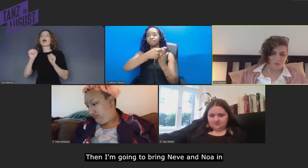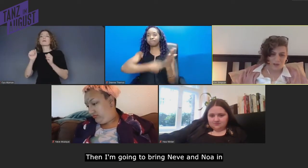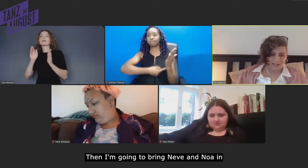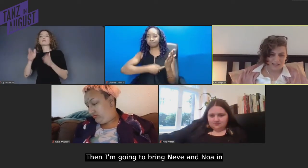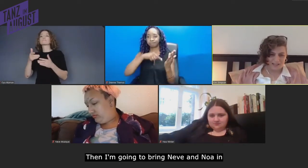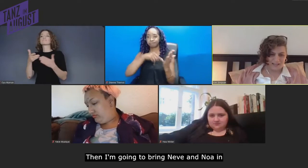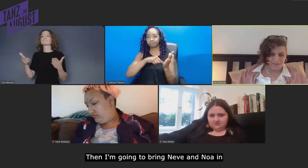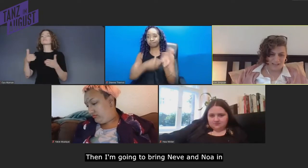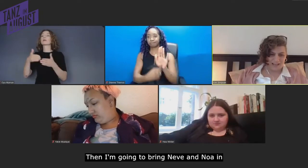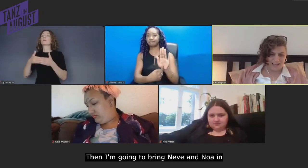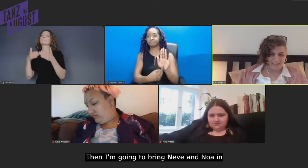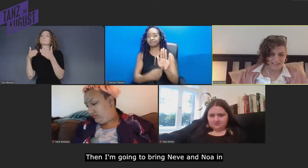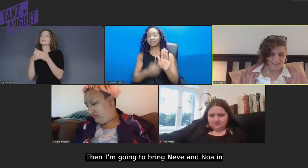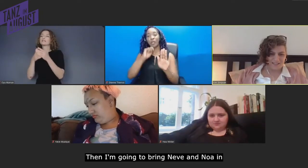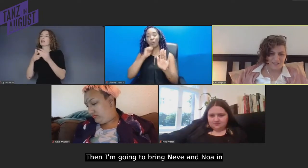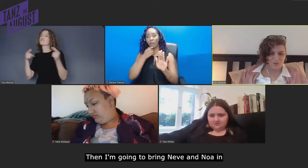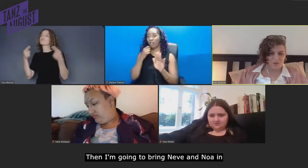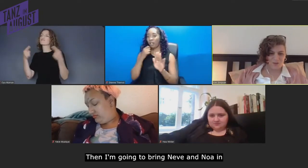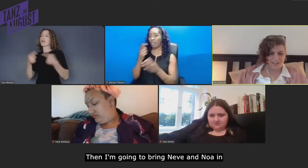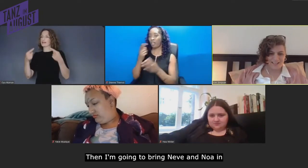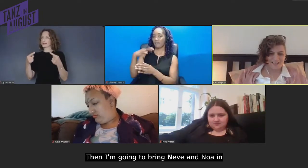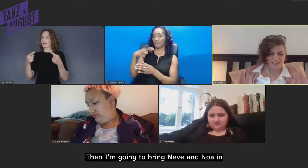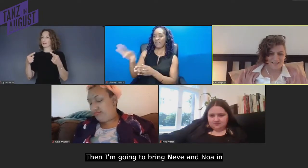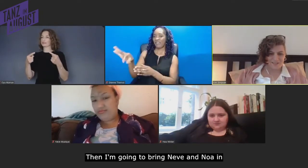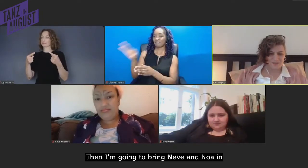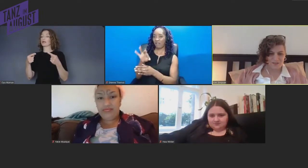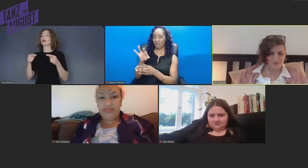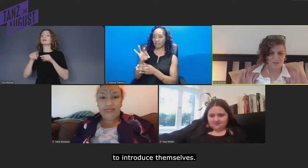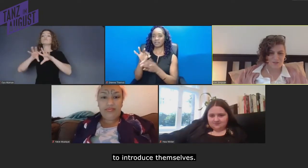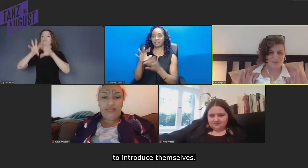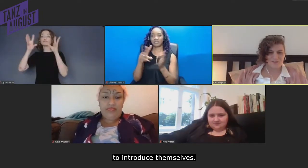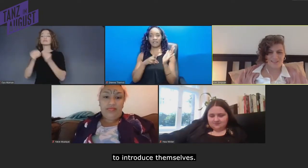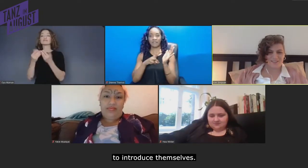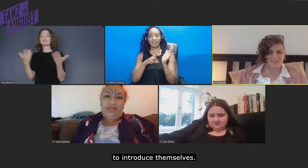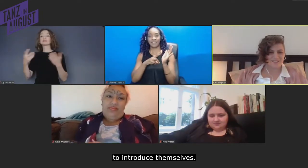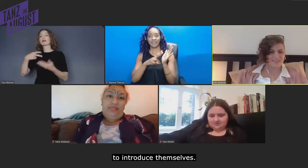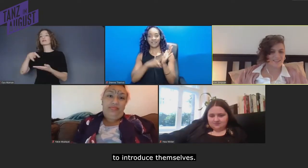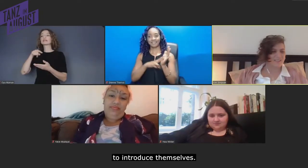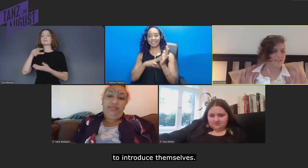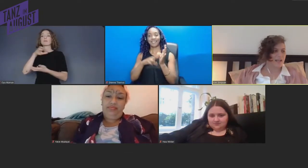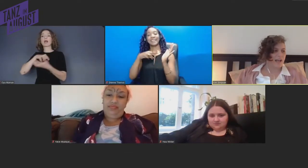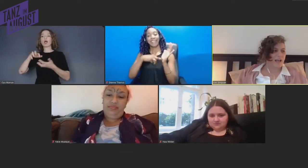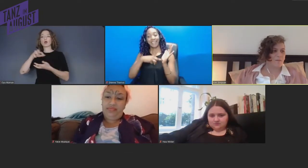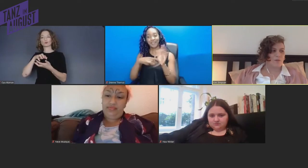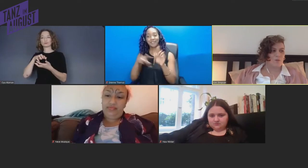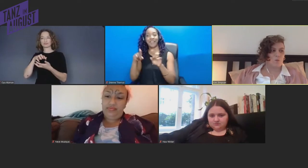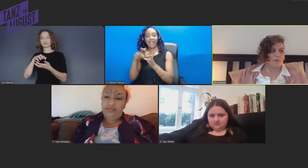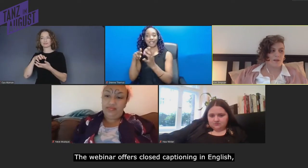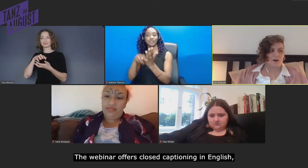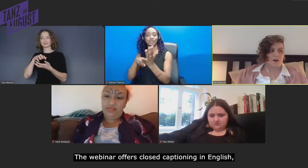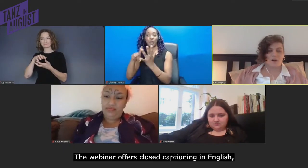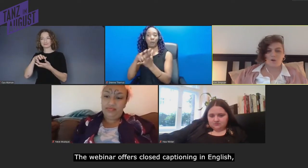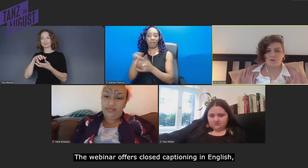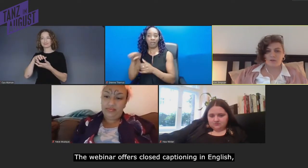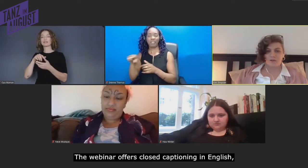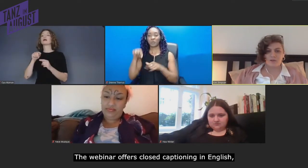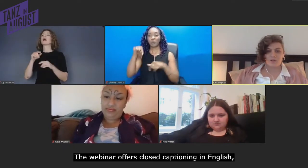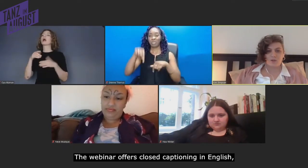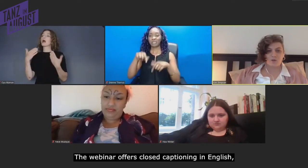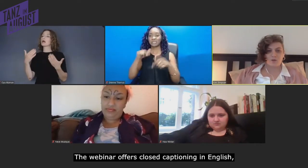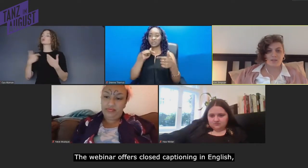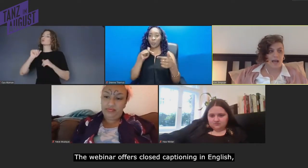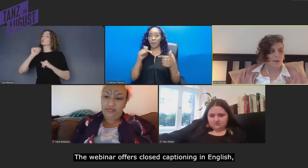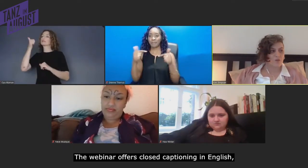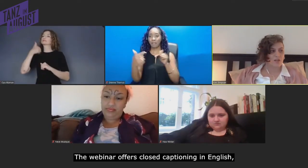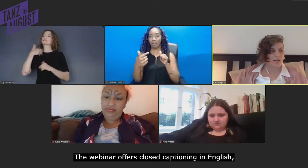to bring Neve and Noa in to introduce themselves. The webinar offers